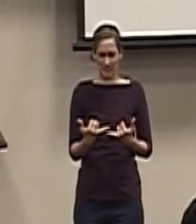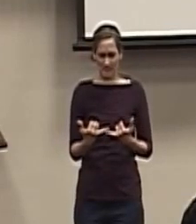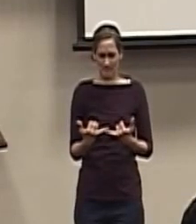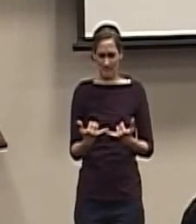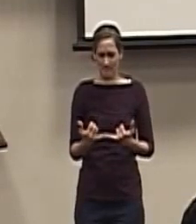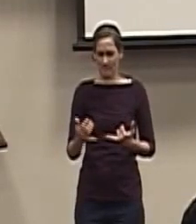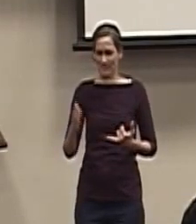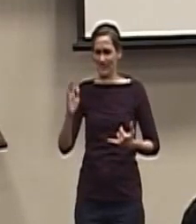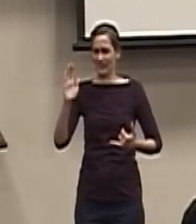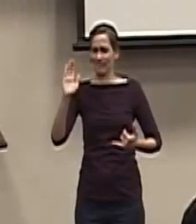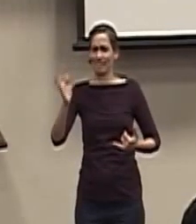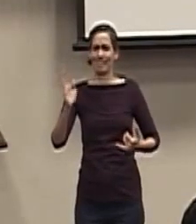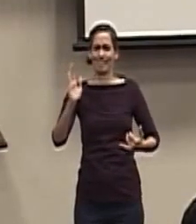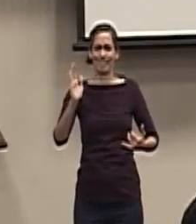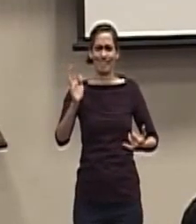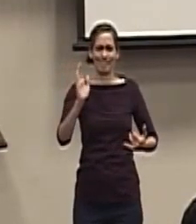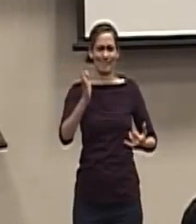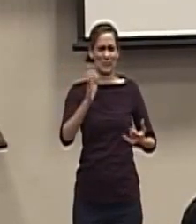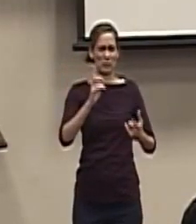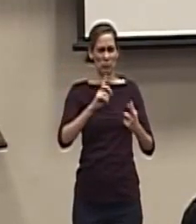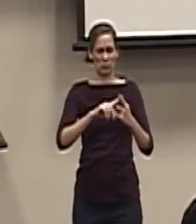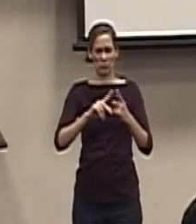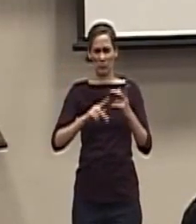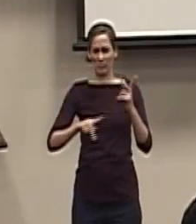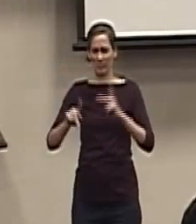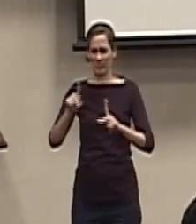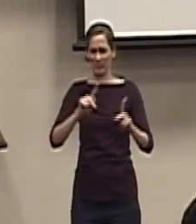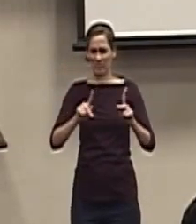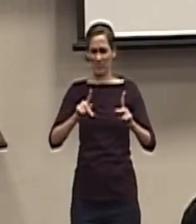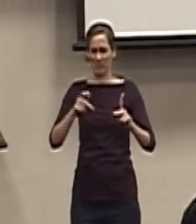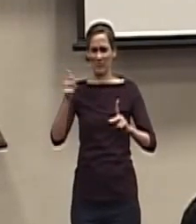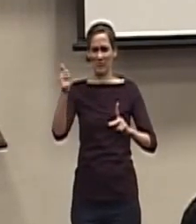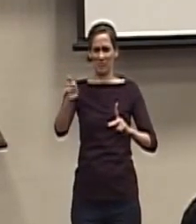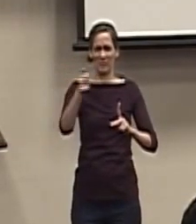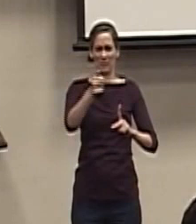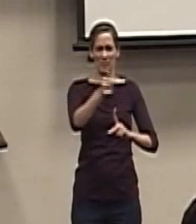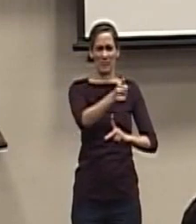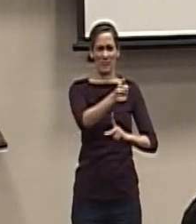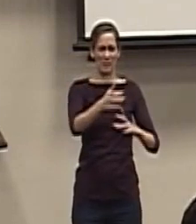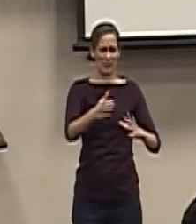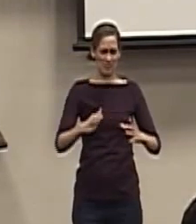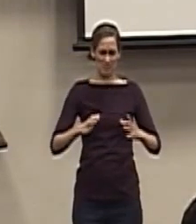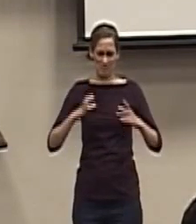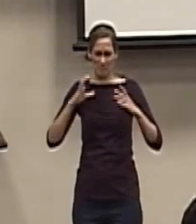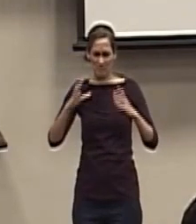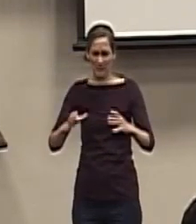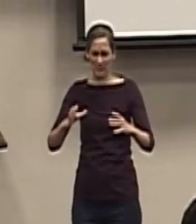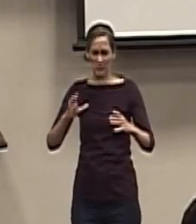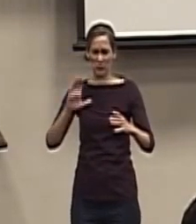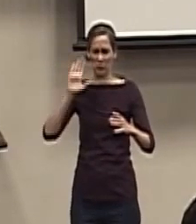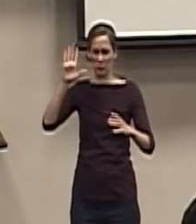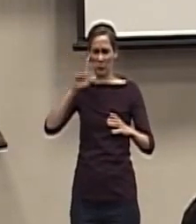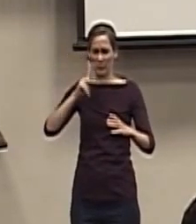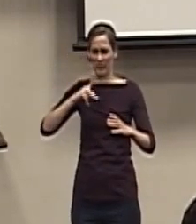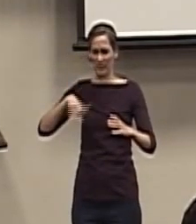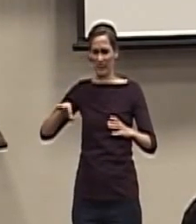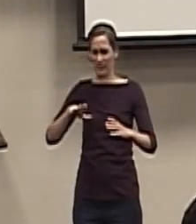to speak to people who have committed themselves to furthering your kingdom.